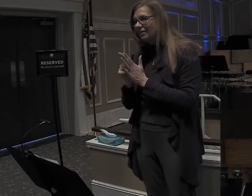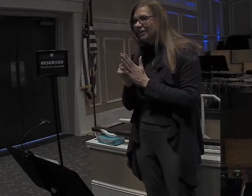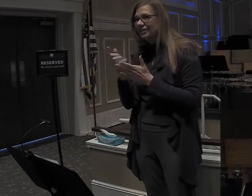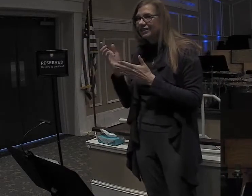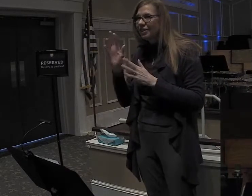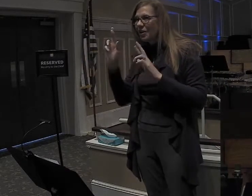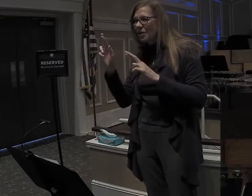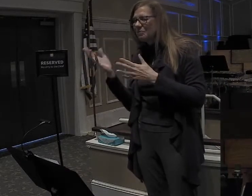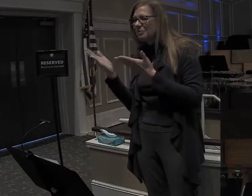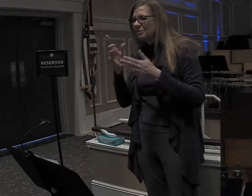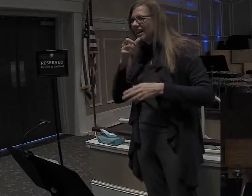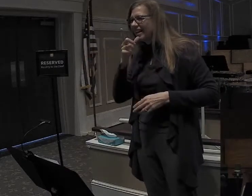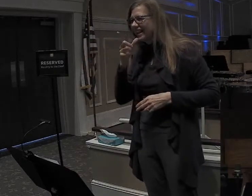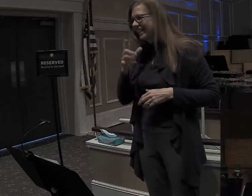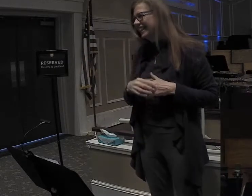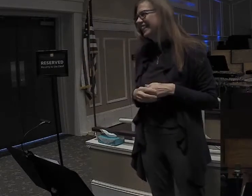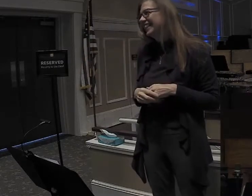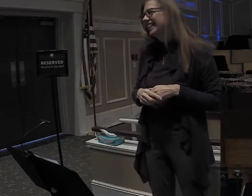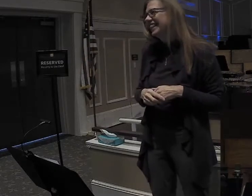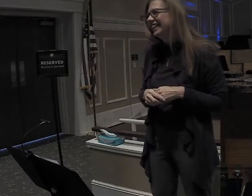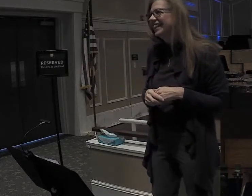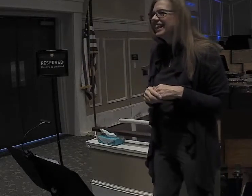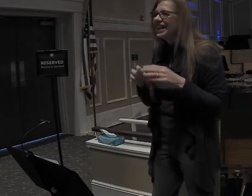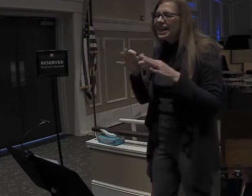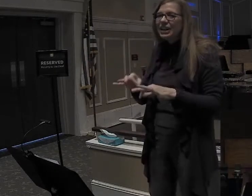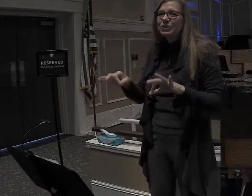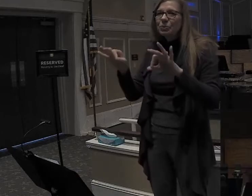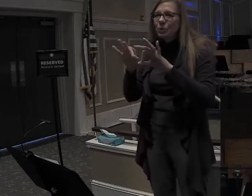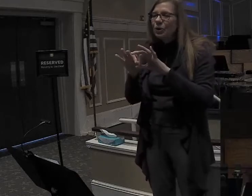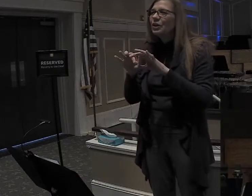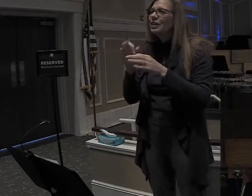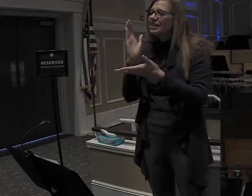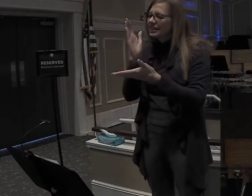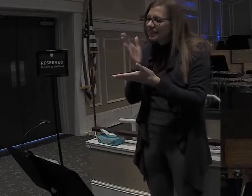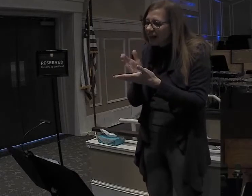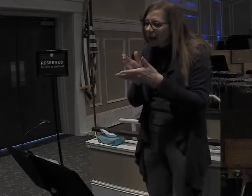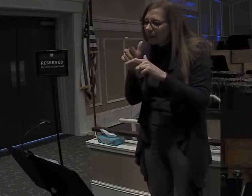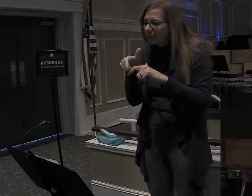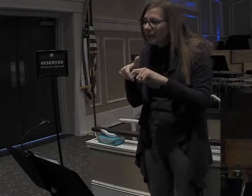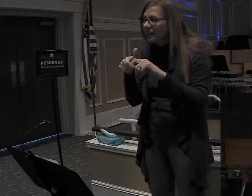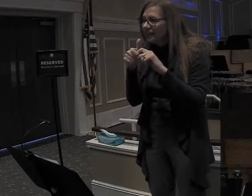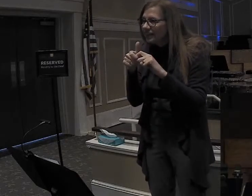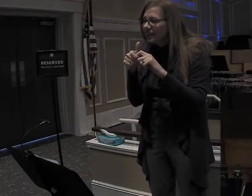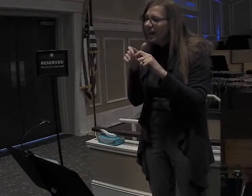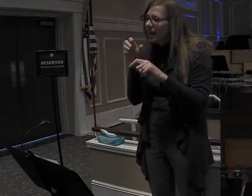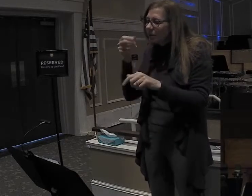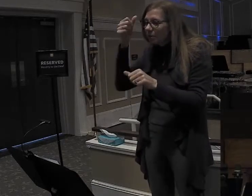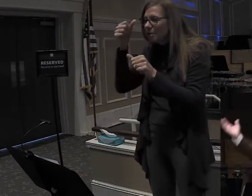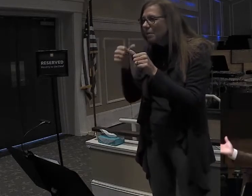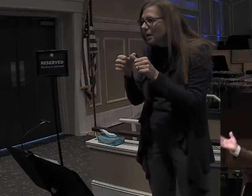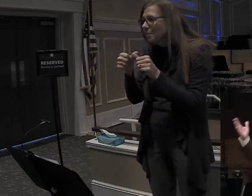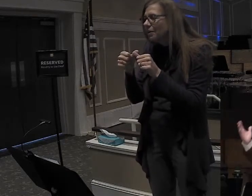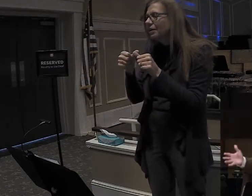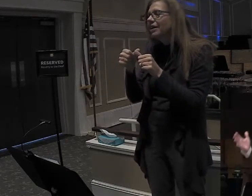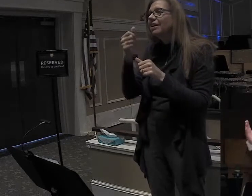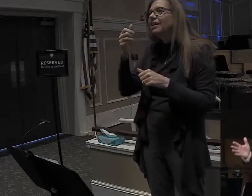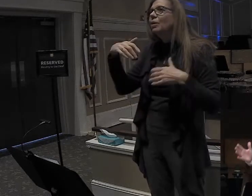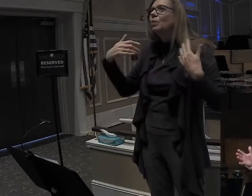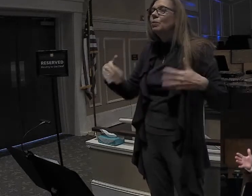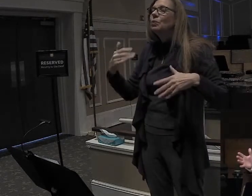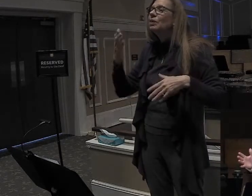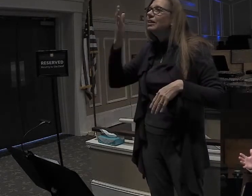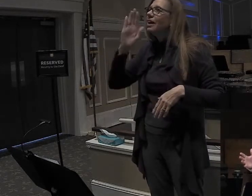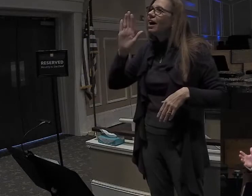lunch. But it's worth stopping and being reminded of this glorious plan